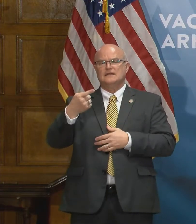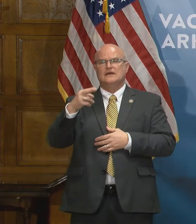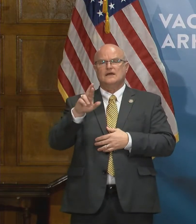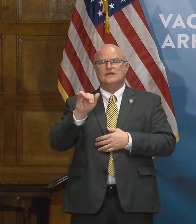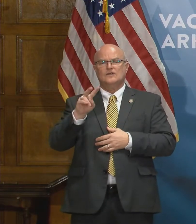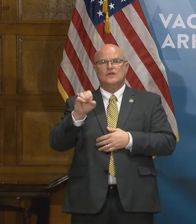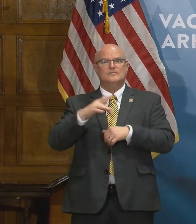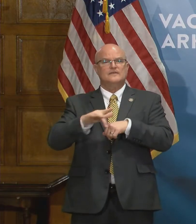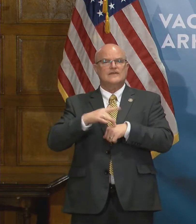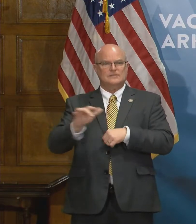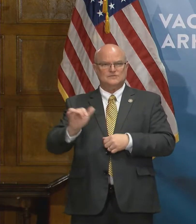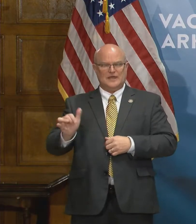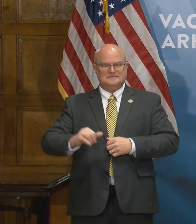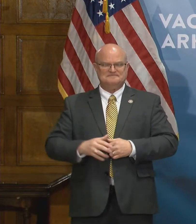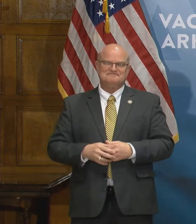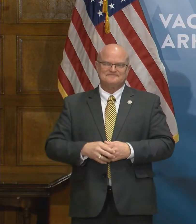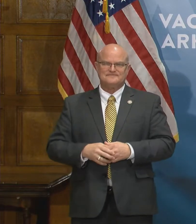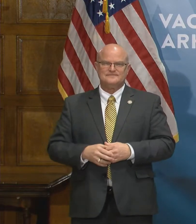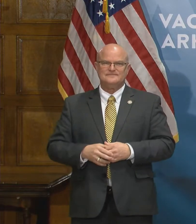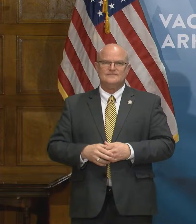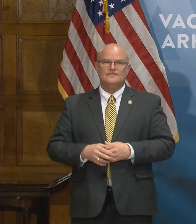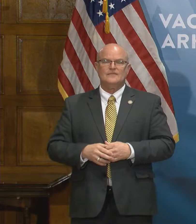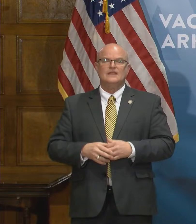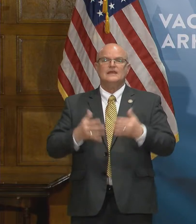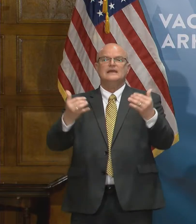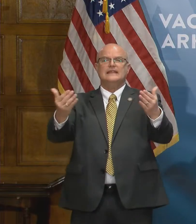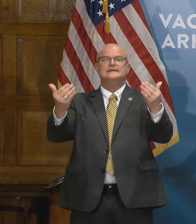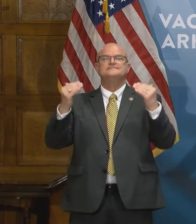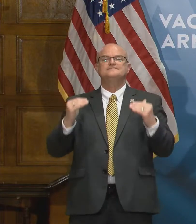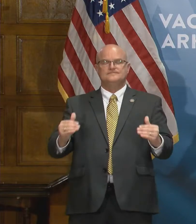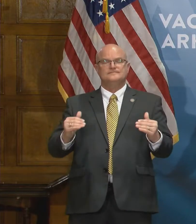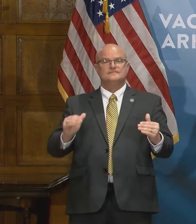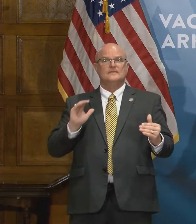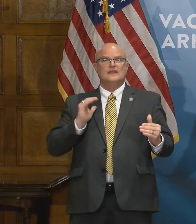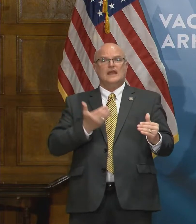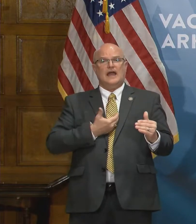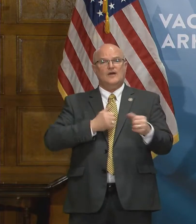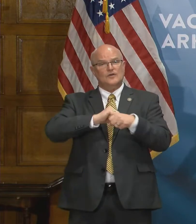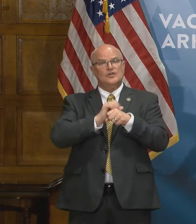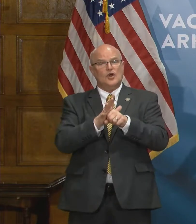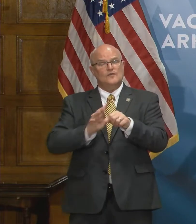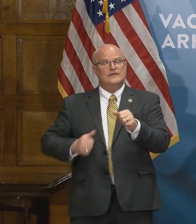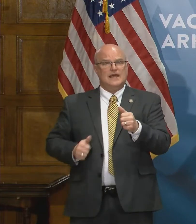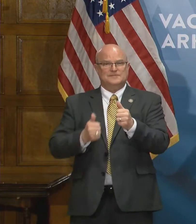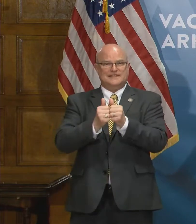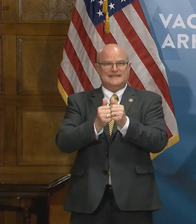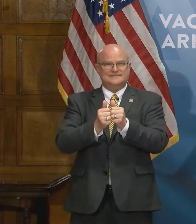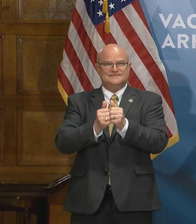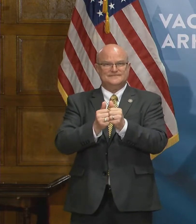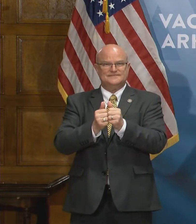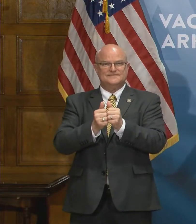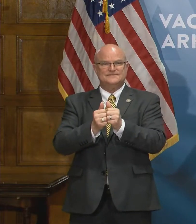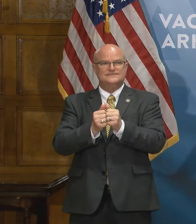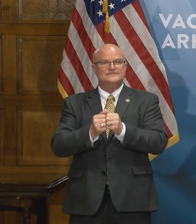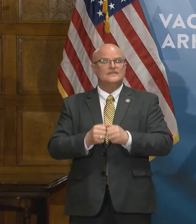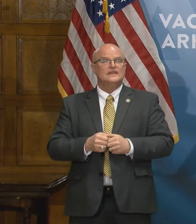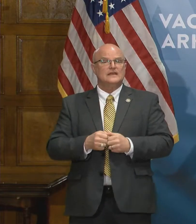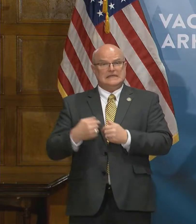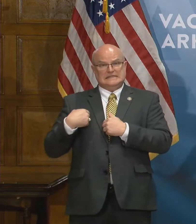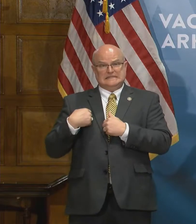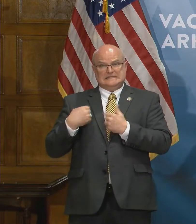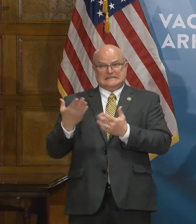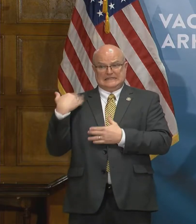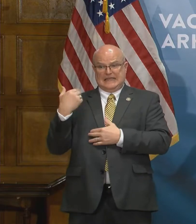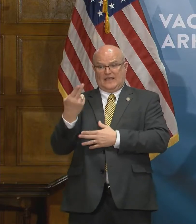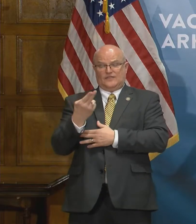be available as well. And then let me go on to our COVID update. Since